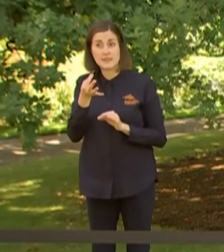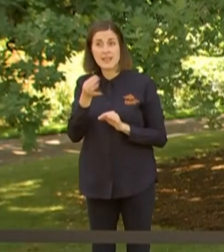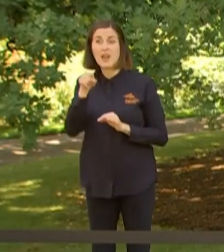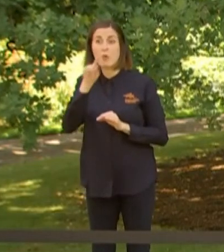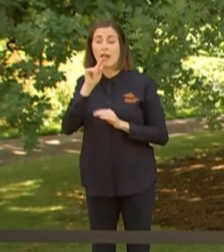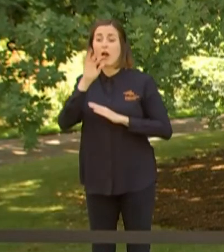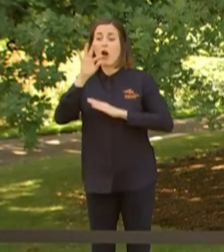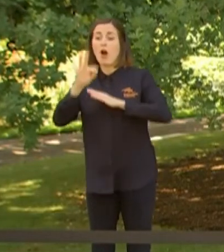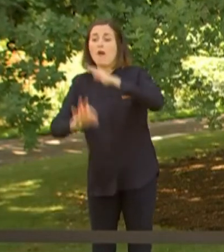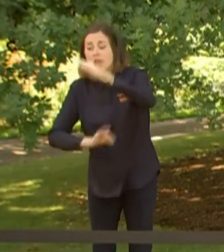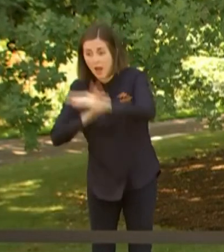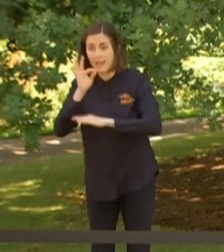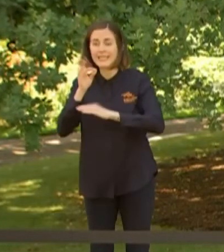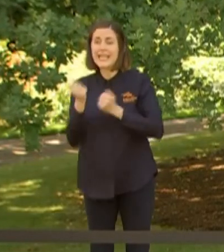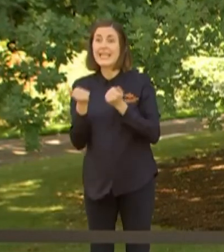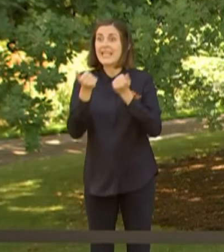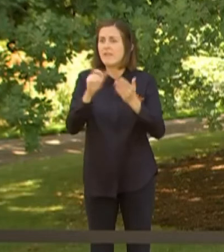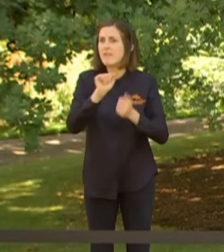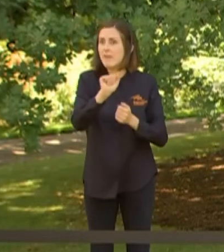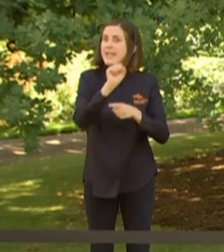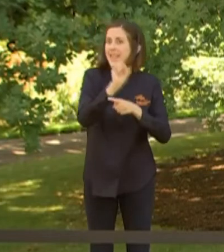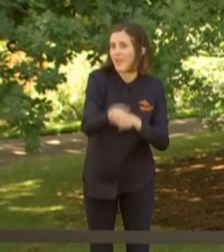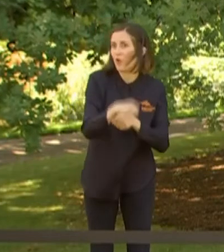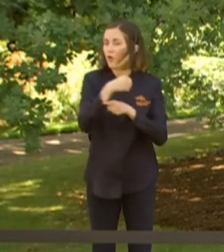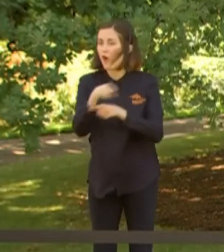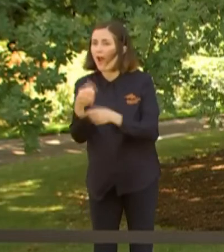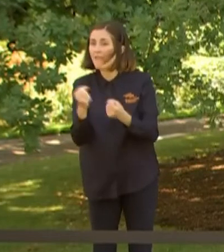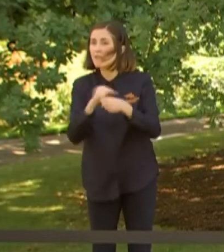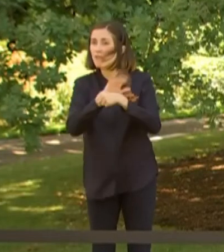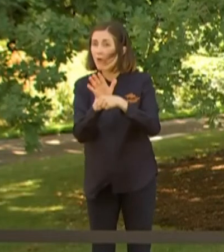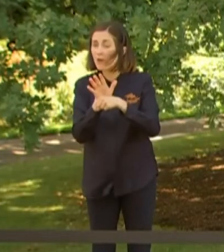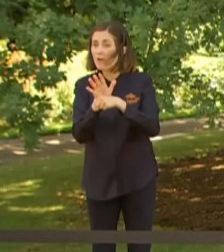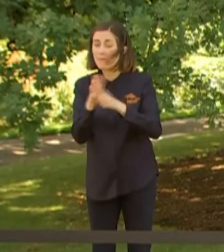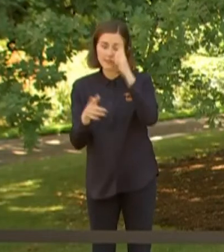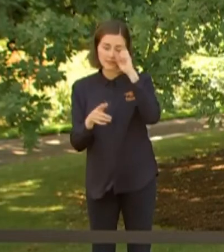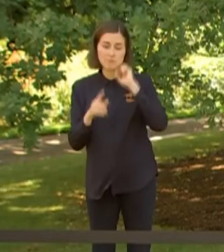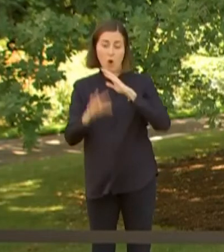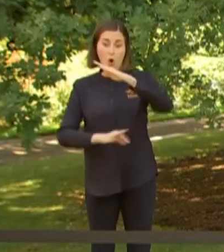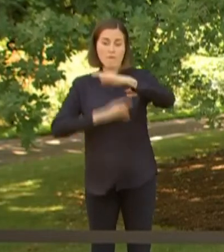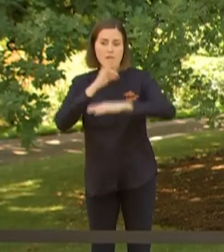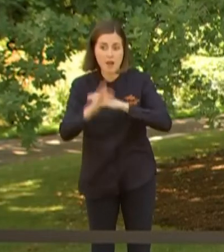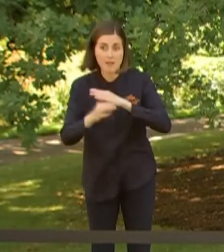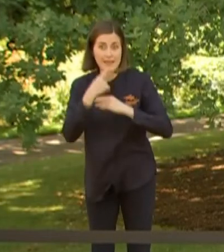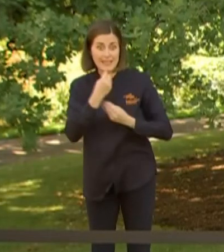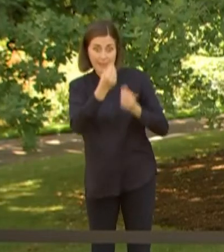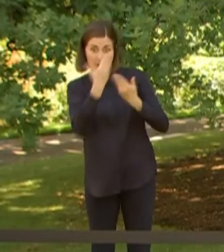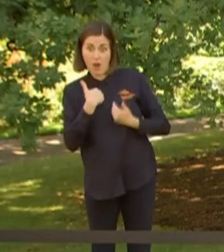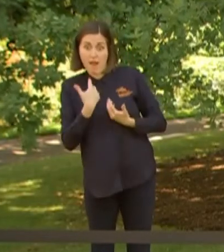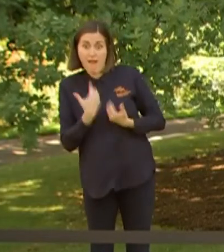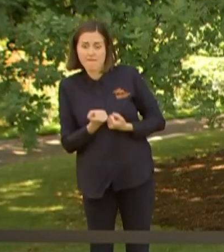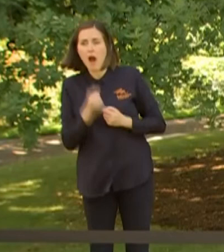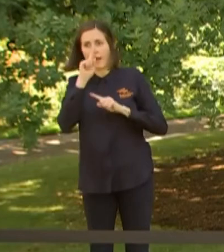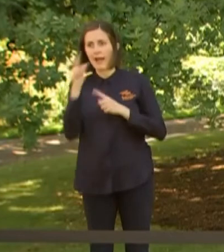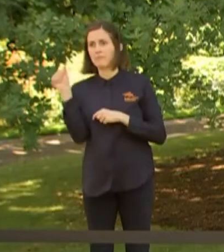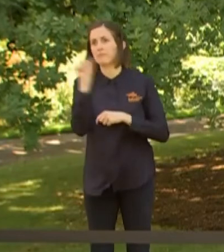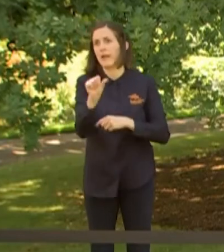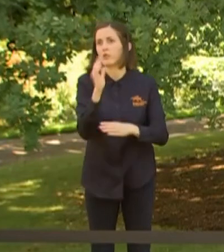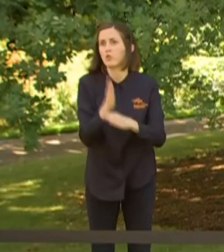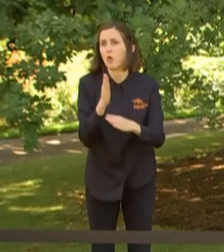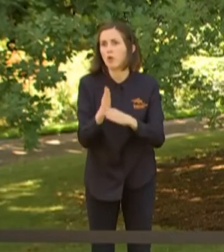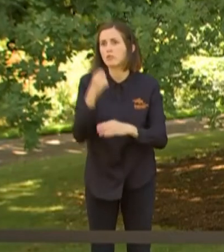next day, so that nobody is returning to shift if they have a positive reading, and 1 at the end of each of their working weeks, a